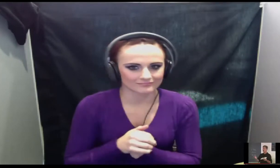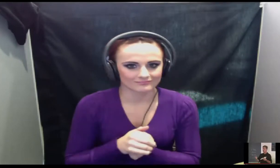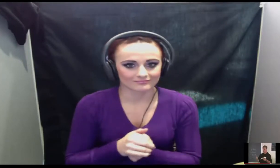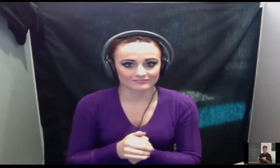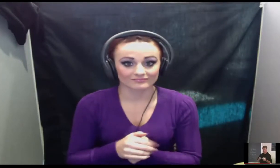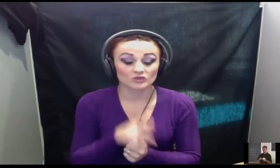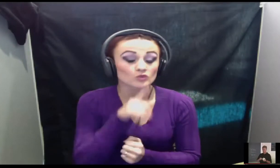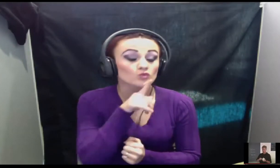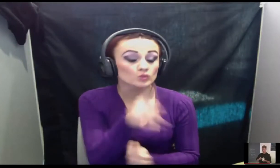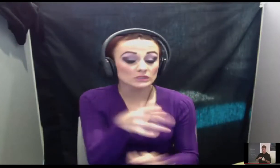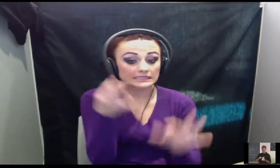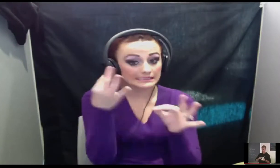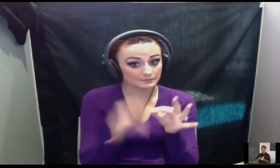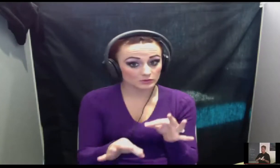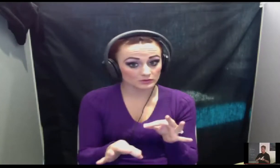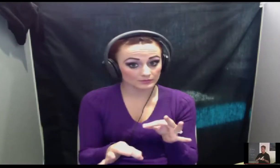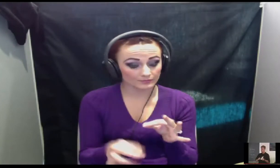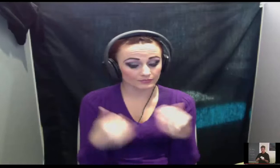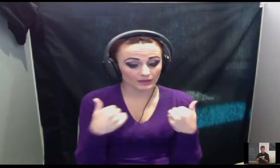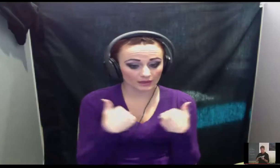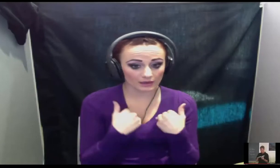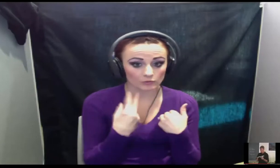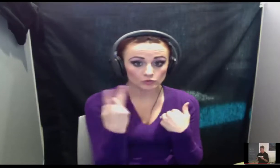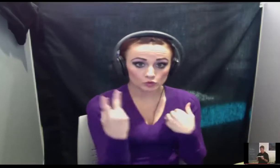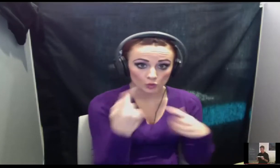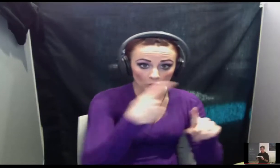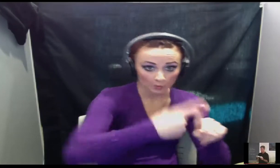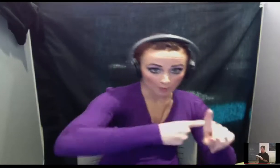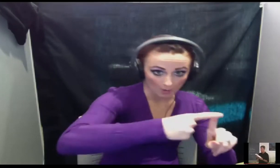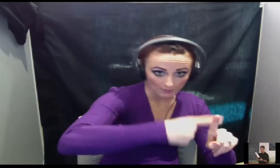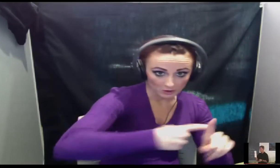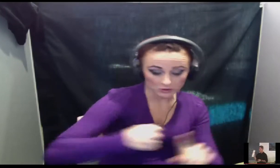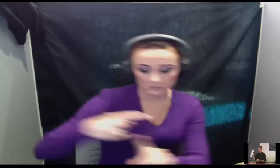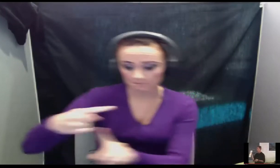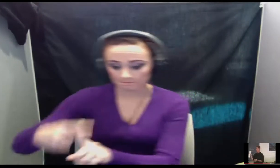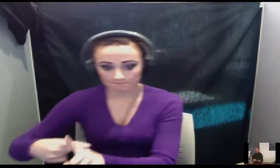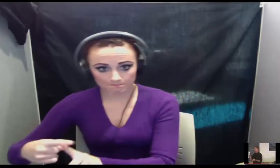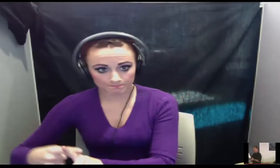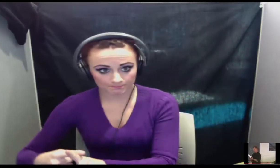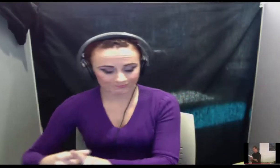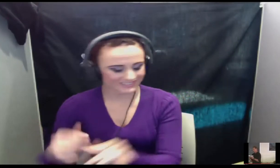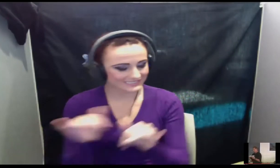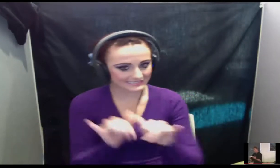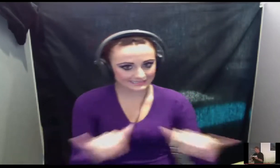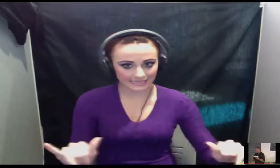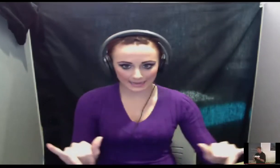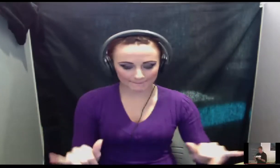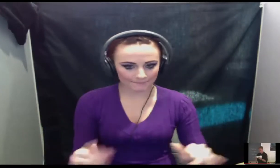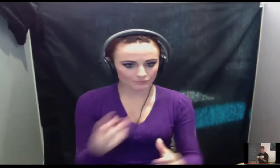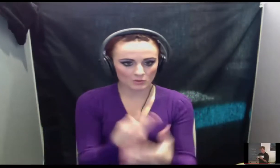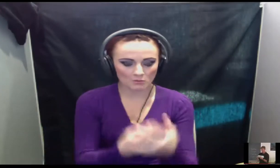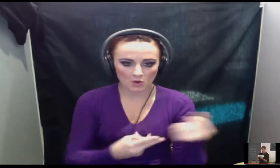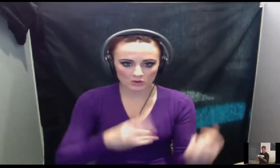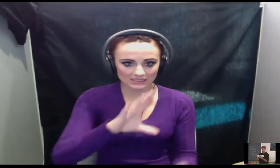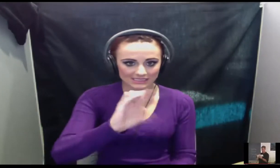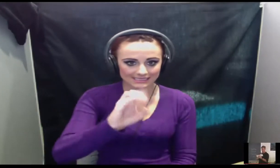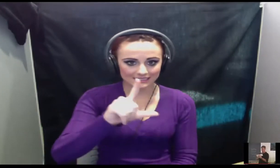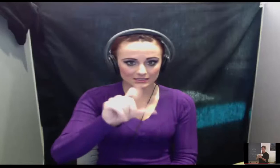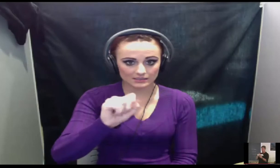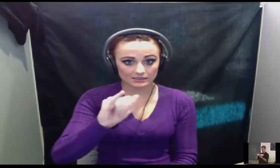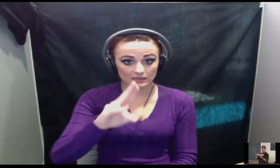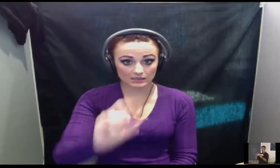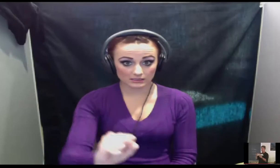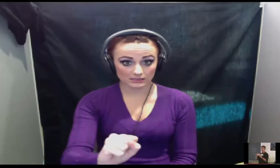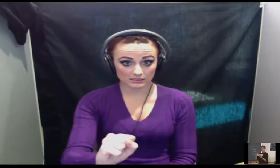It's very simple. All it's got, 2 thermometers. These thermometers are exactly the same. They both read in Celsius. I just took them and mounted them to a piece